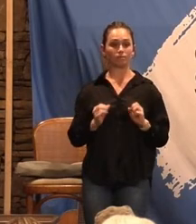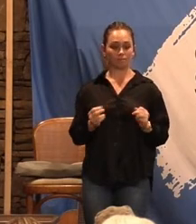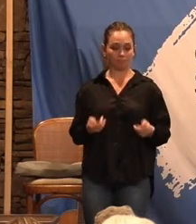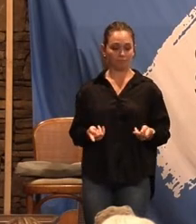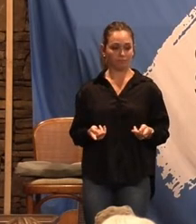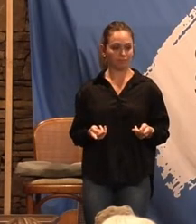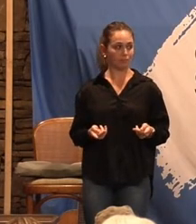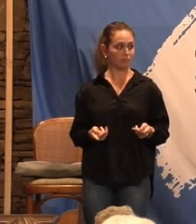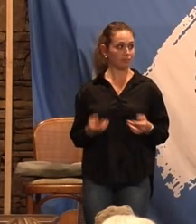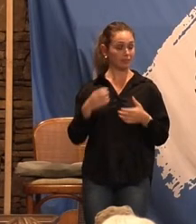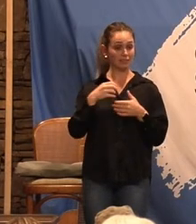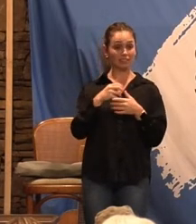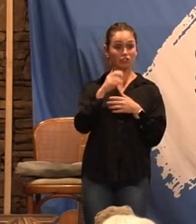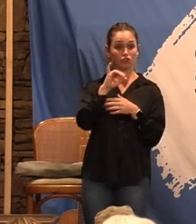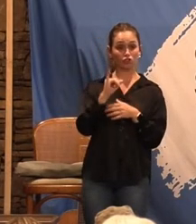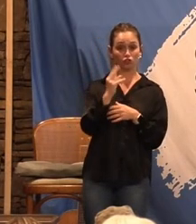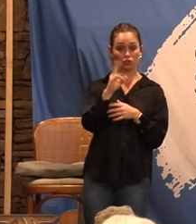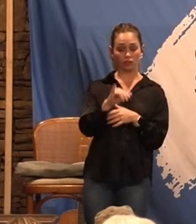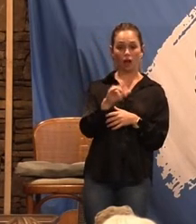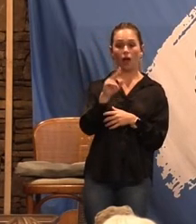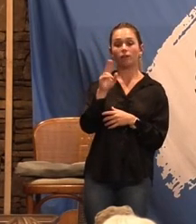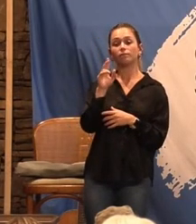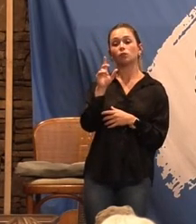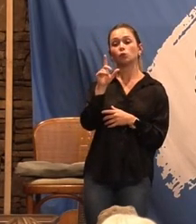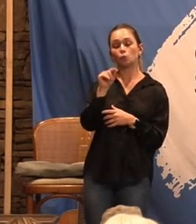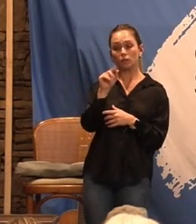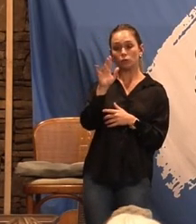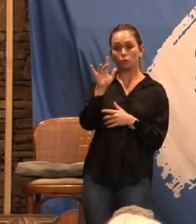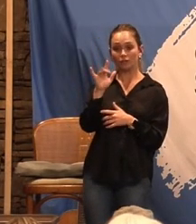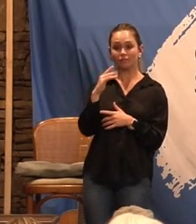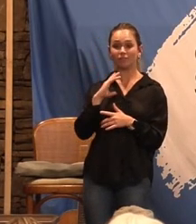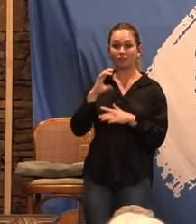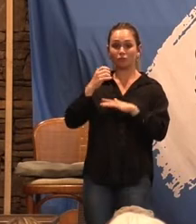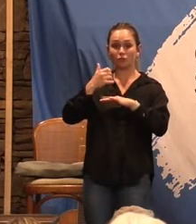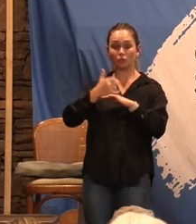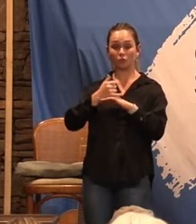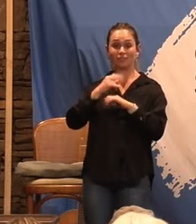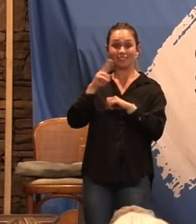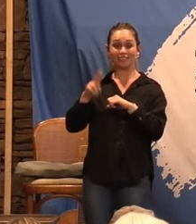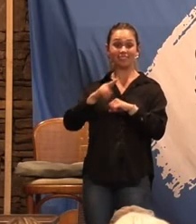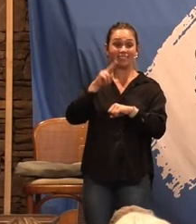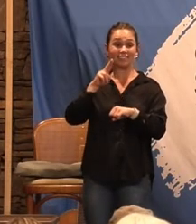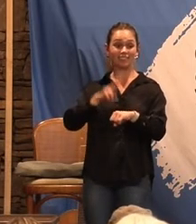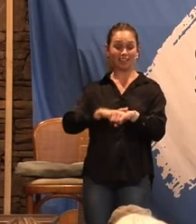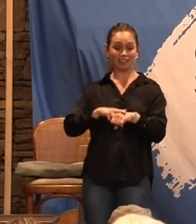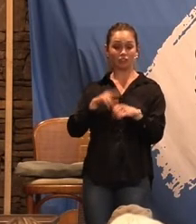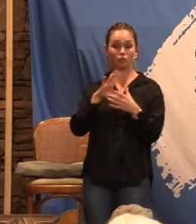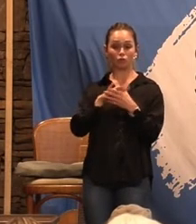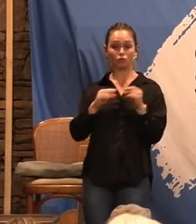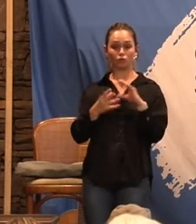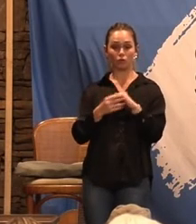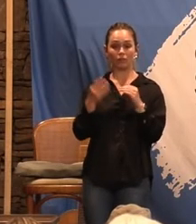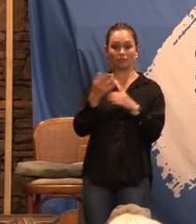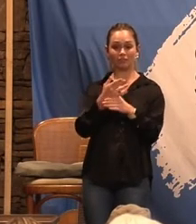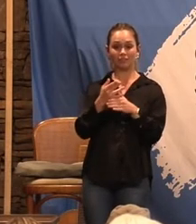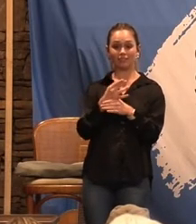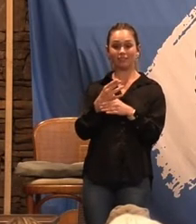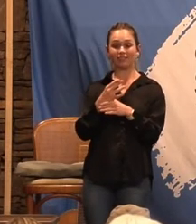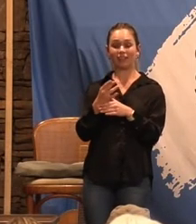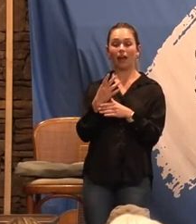opportunity in July of 2025 to host the National Storytelling